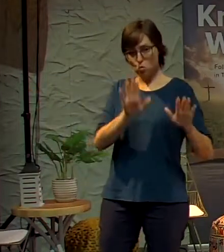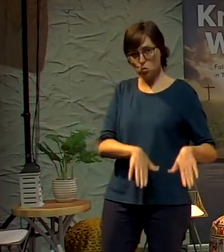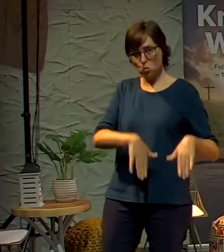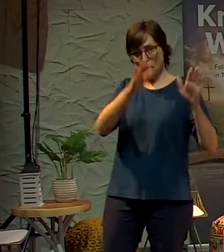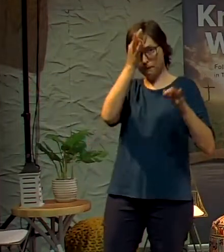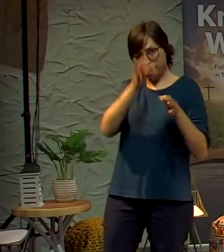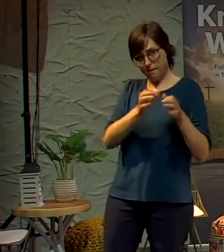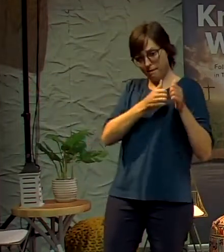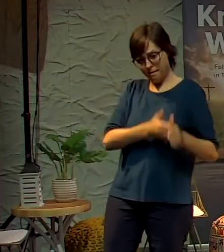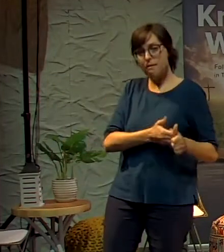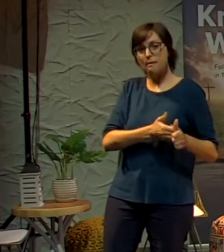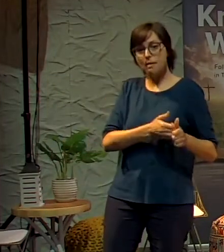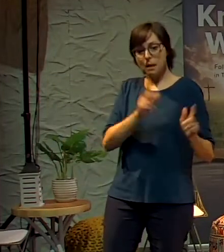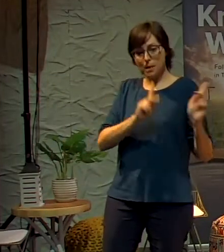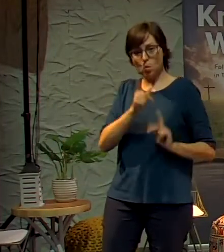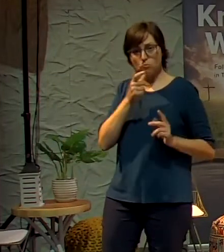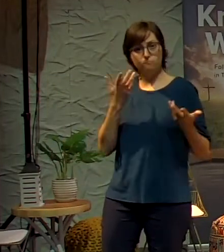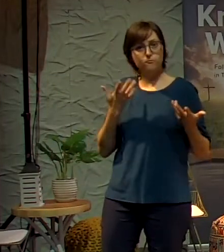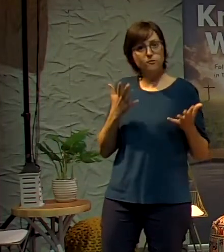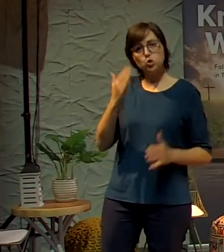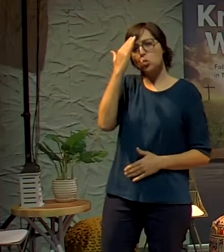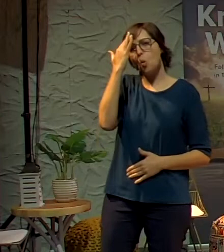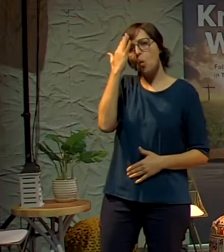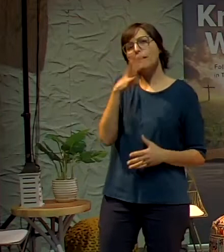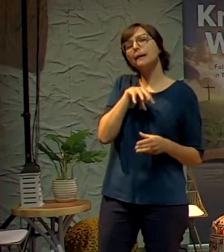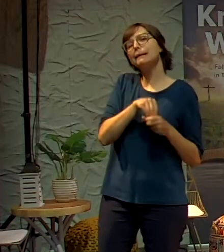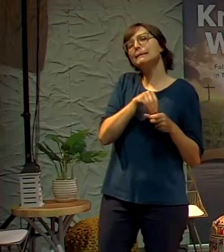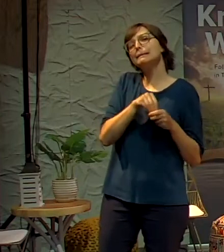faith, people who know these insiders,